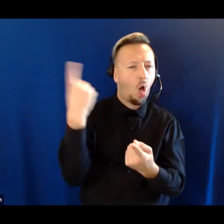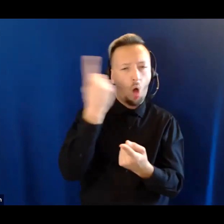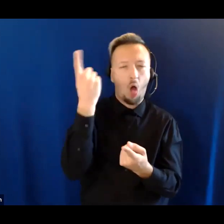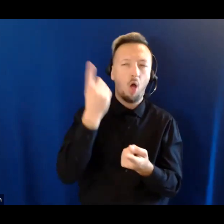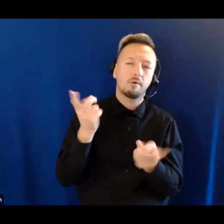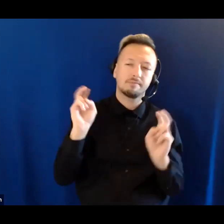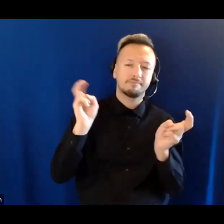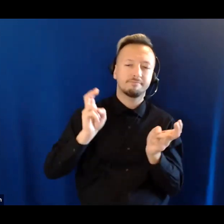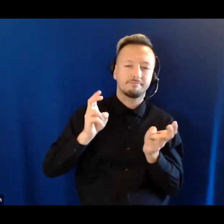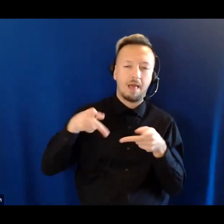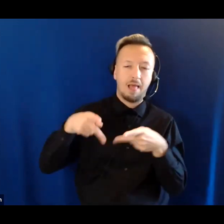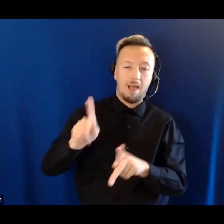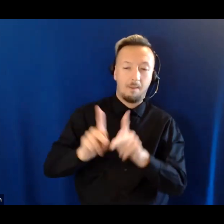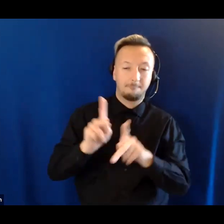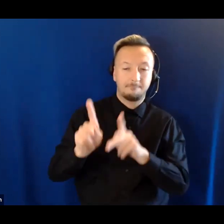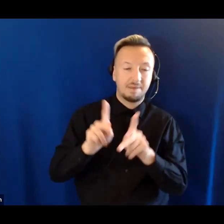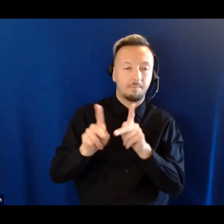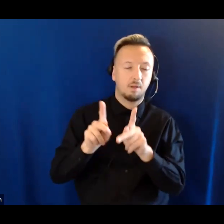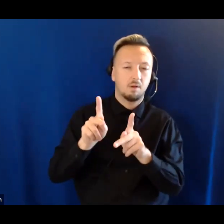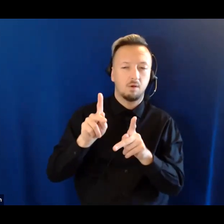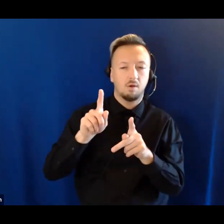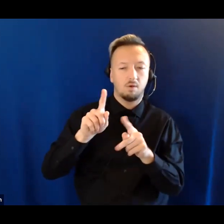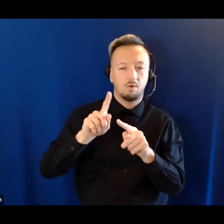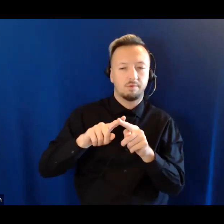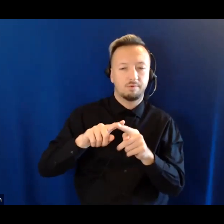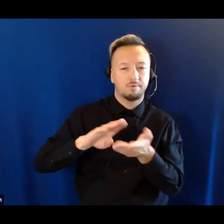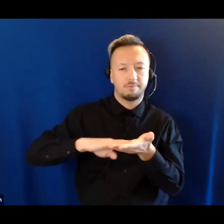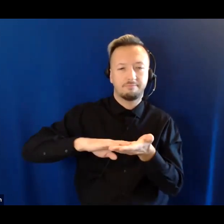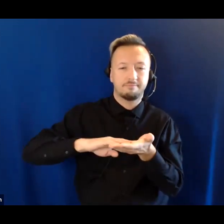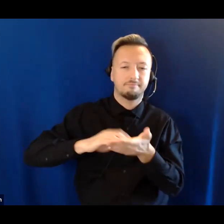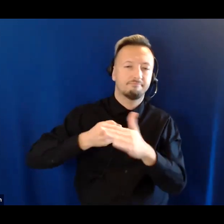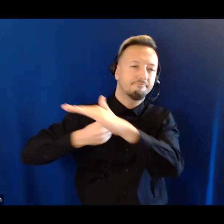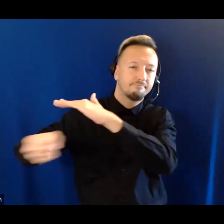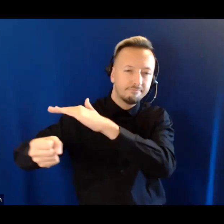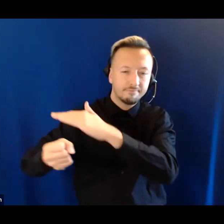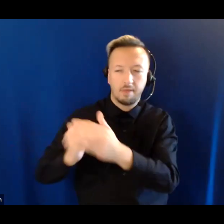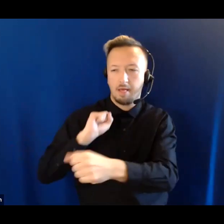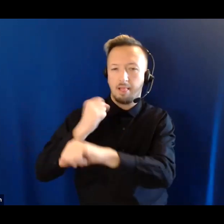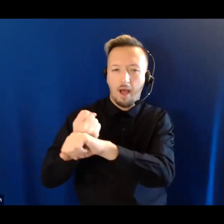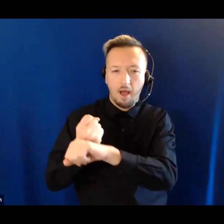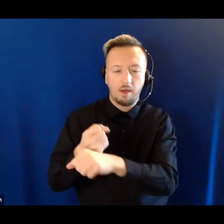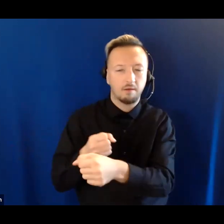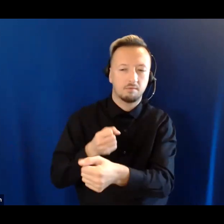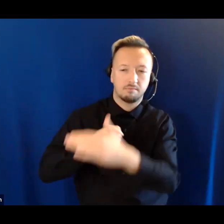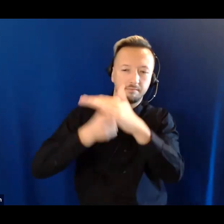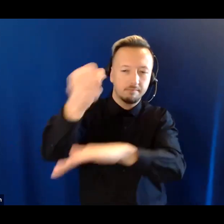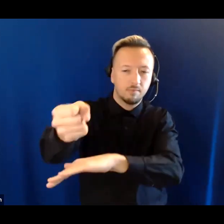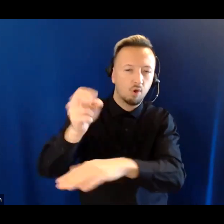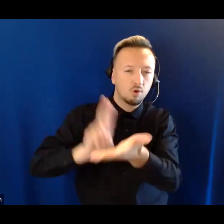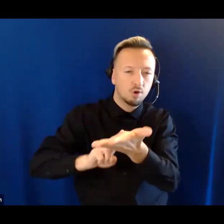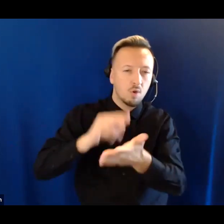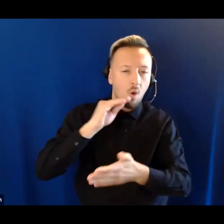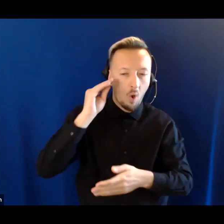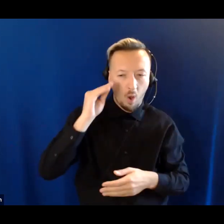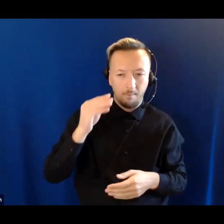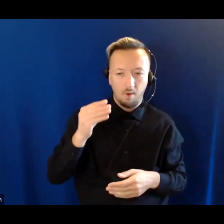of confinement, whether that is locking people up, whether it's putting people in nursing facilities because they're not willing